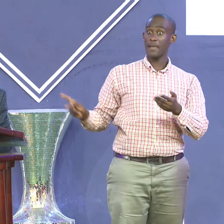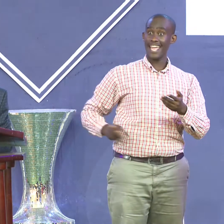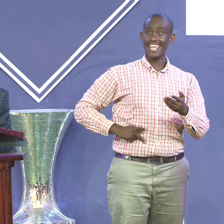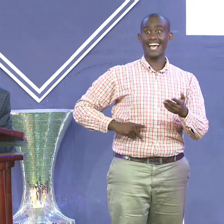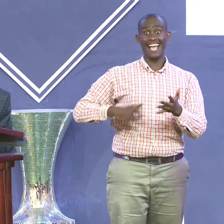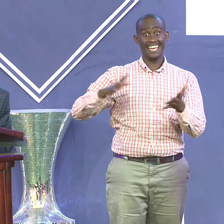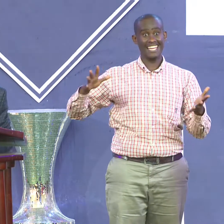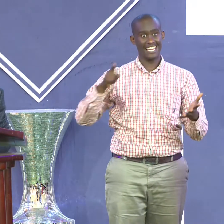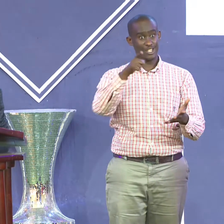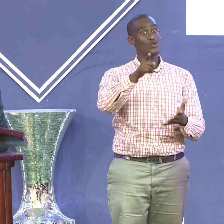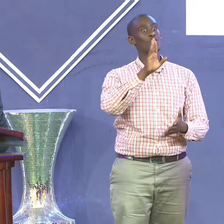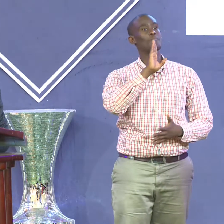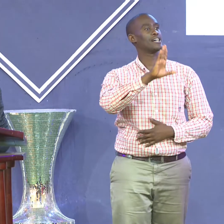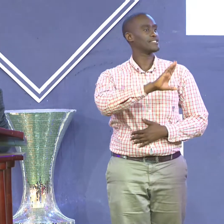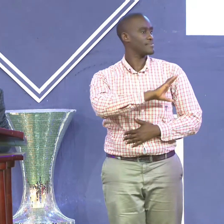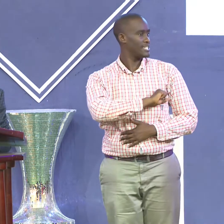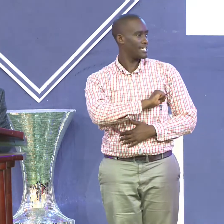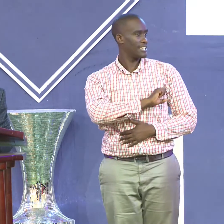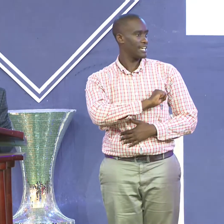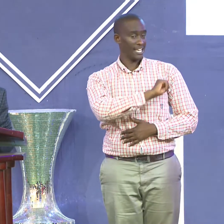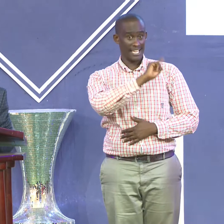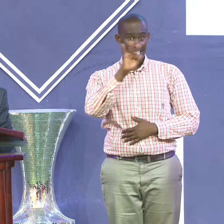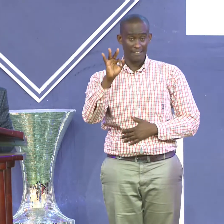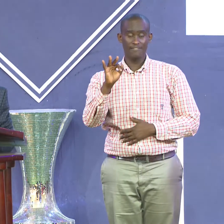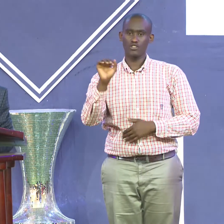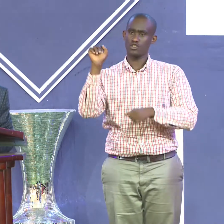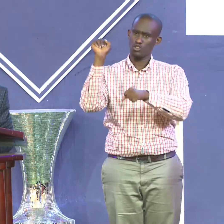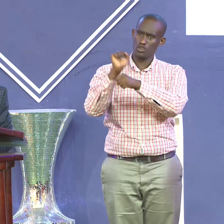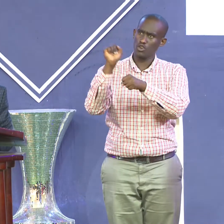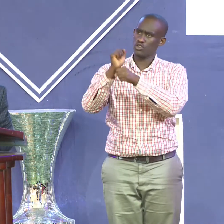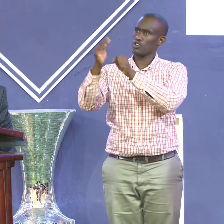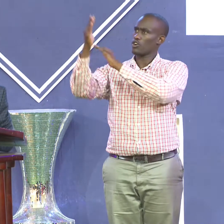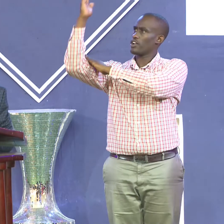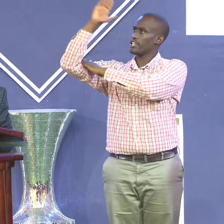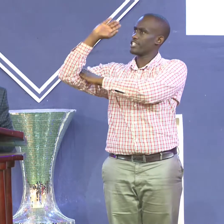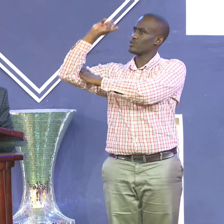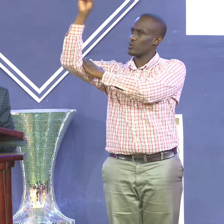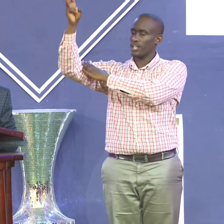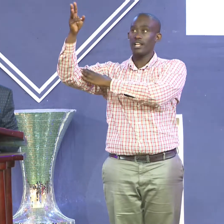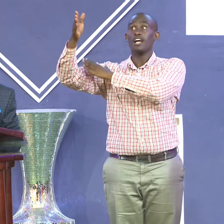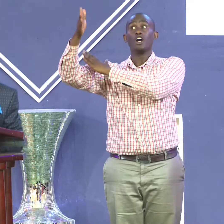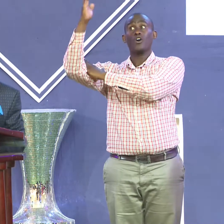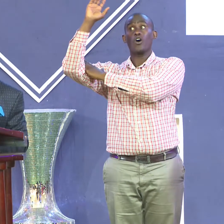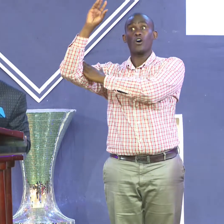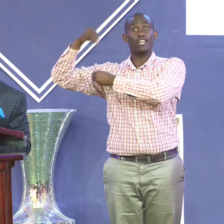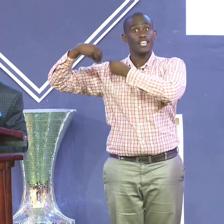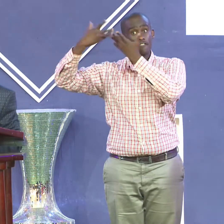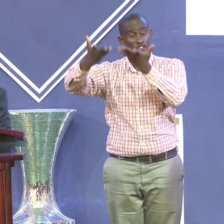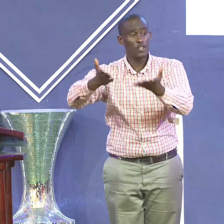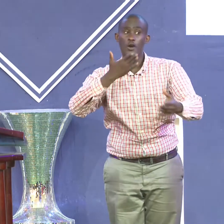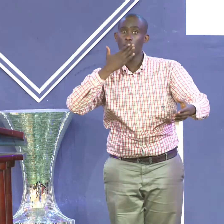mwetaaga okugumiikiriza. Bwe mulimala okukola Katonda by'ayagala, mulyoke muweebwa ekyasuubizibwa.